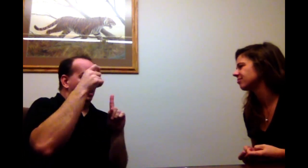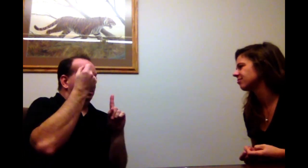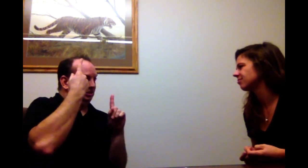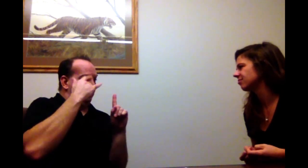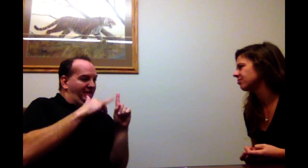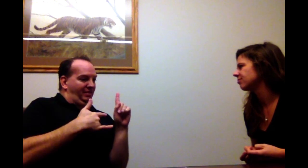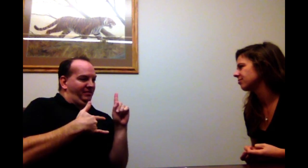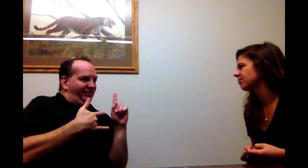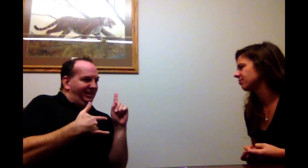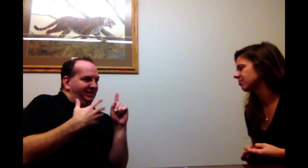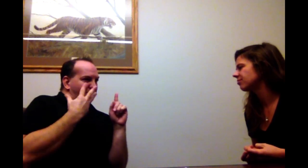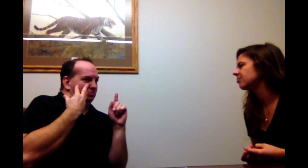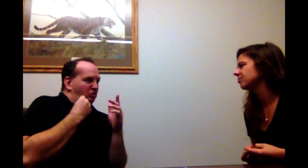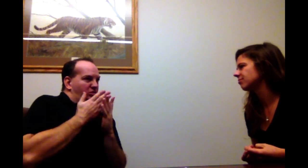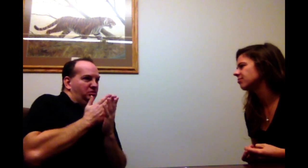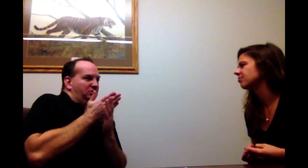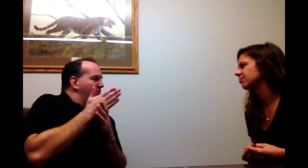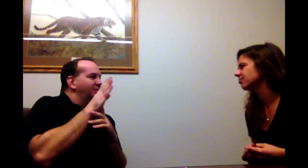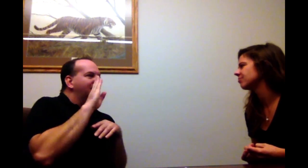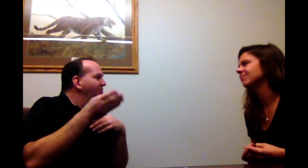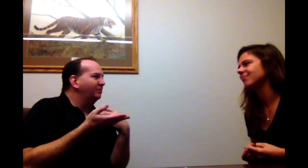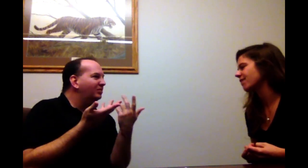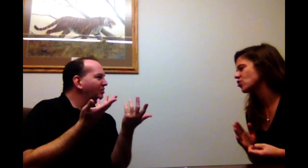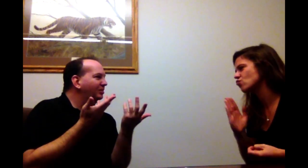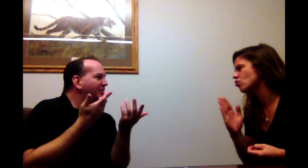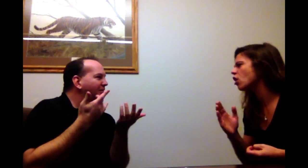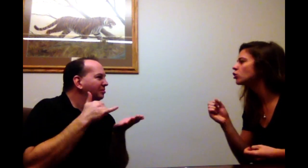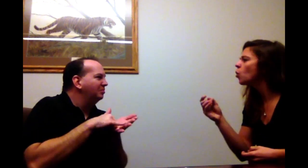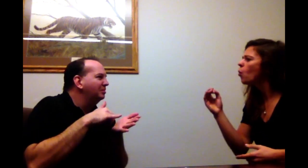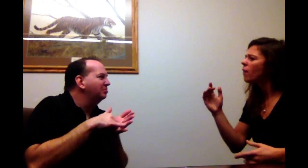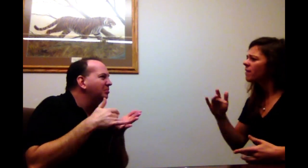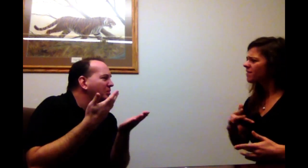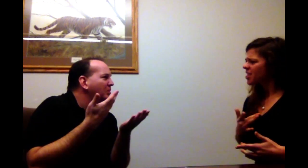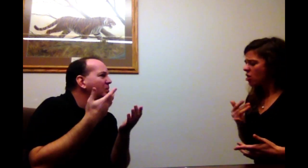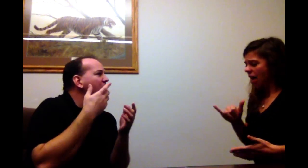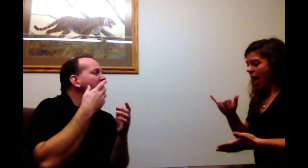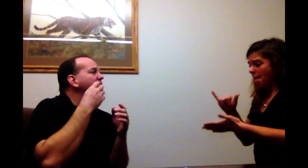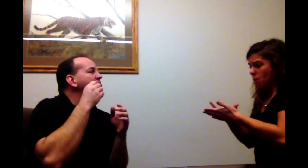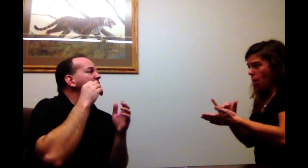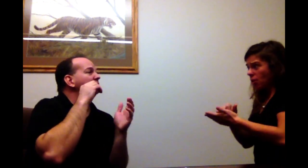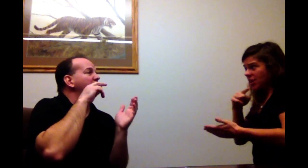having the outside world not understand their experiences. It's impossible.